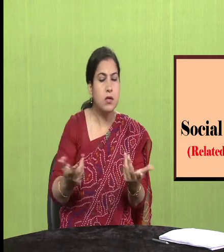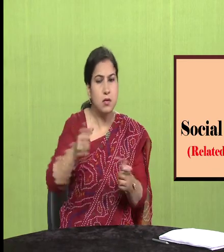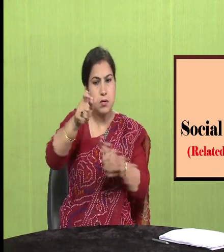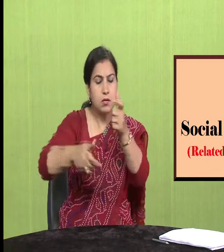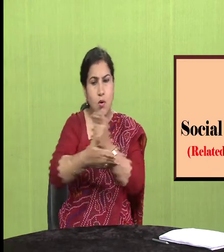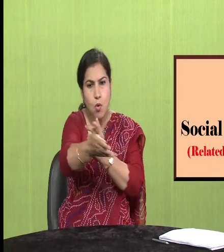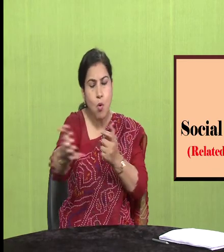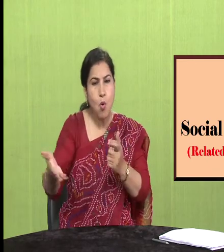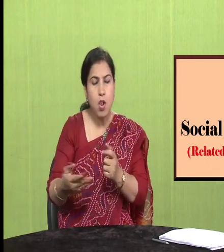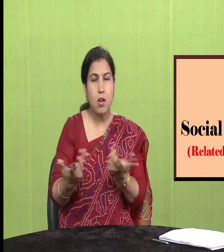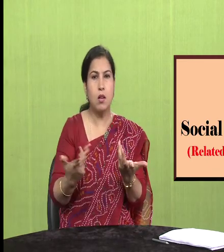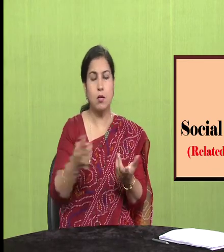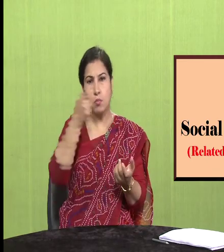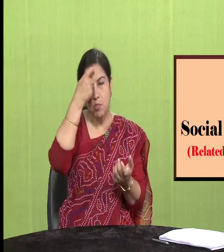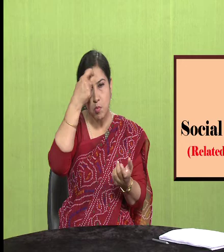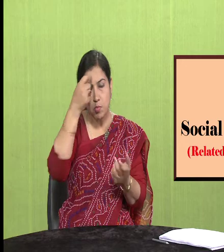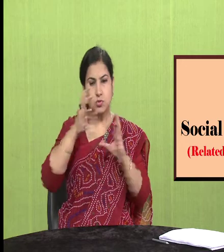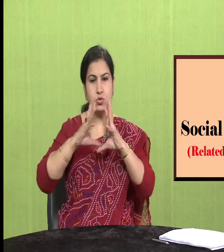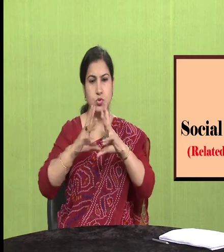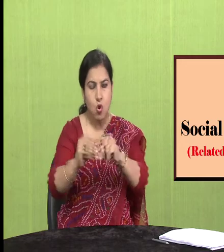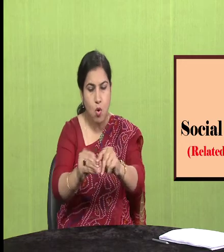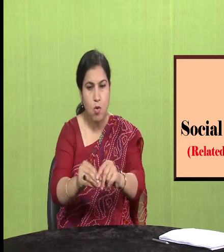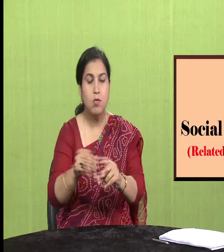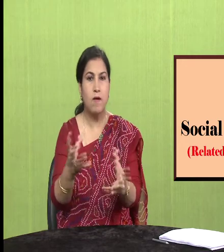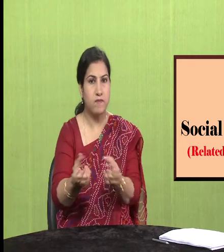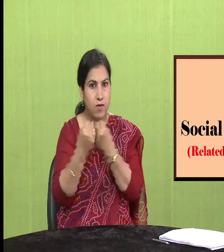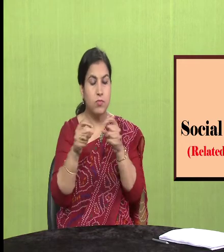find solutions for the problems faced by the society.